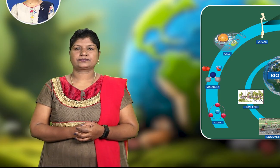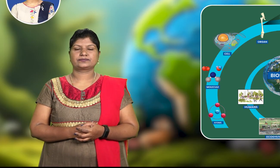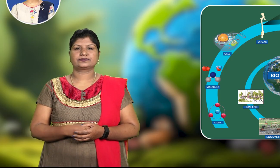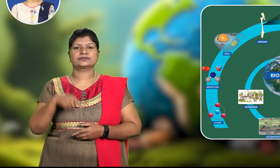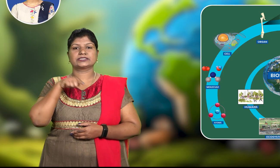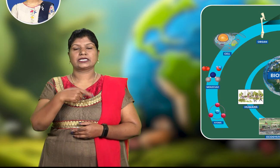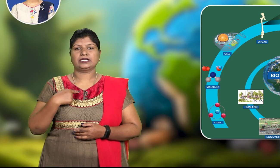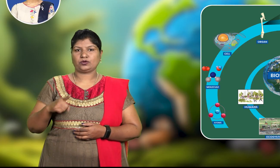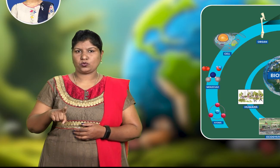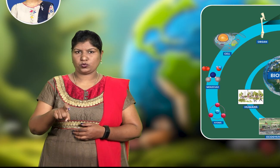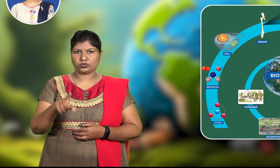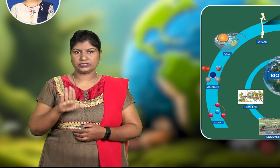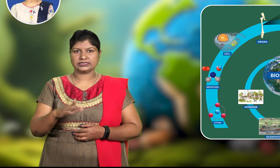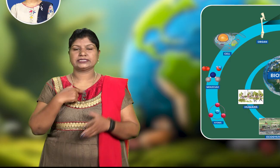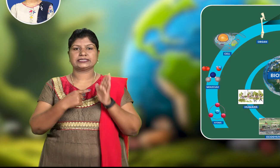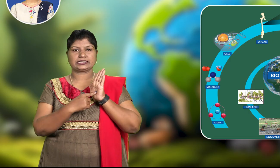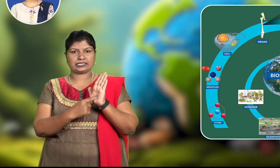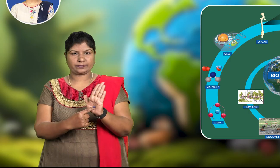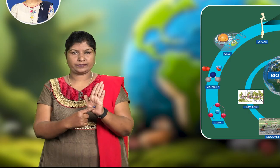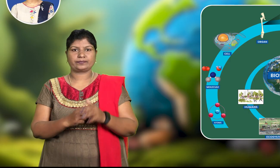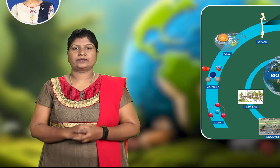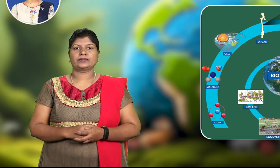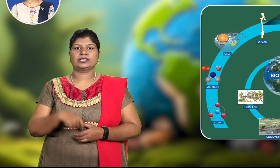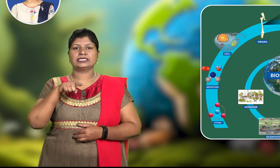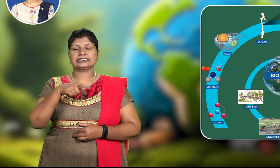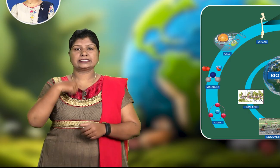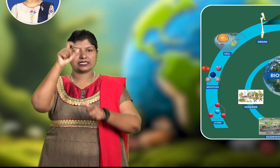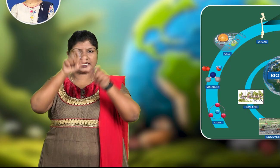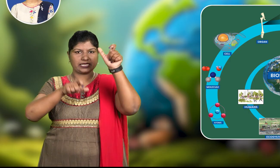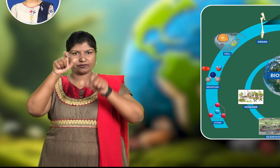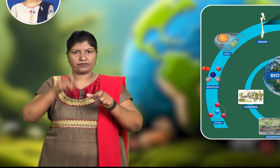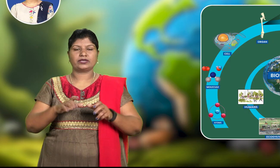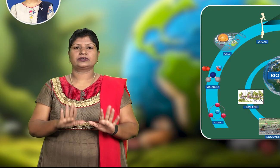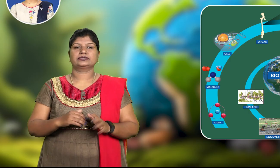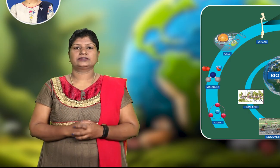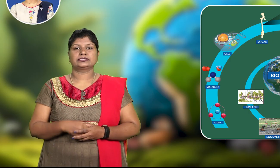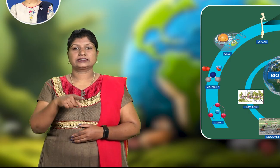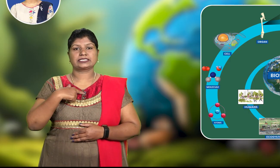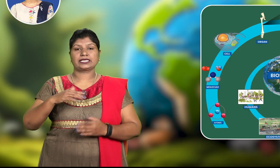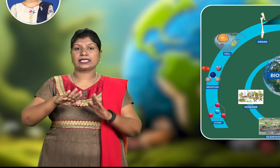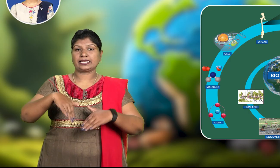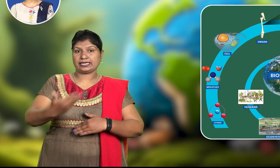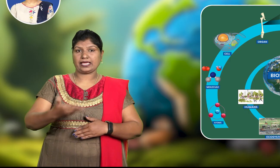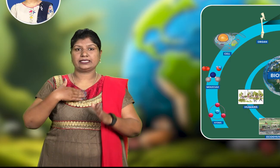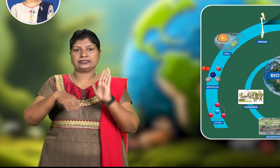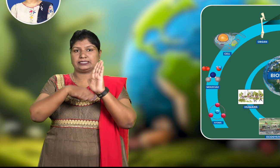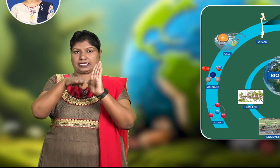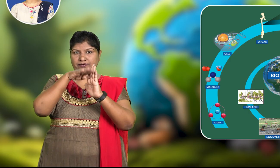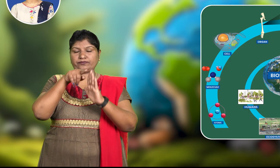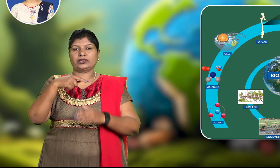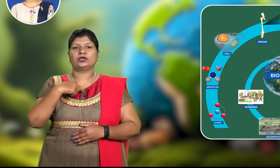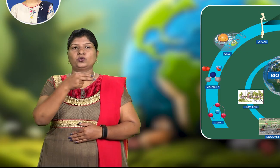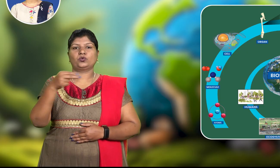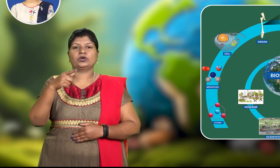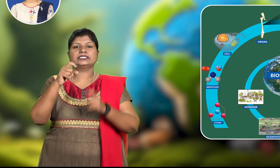An organism represents an individual member to the next level called